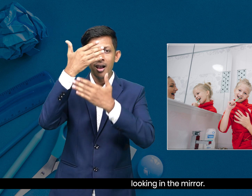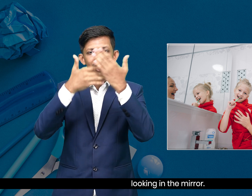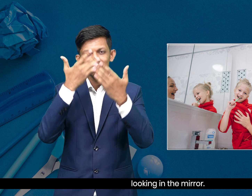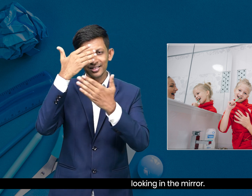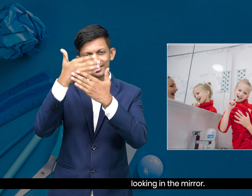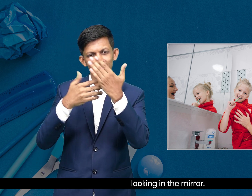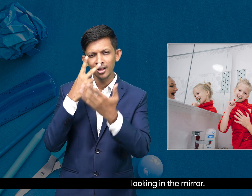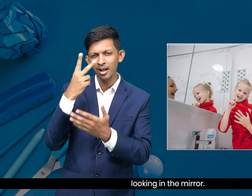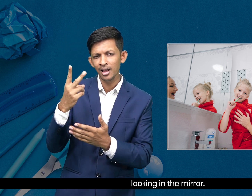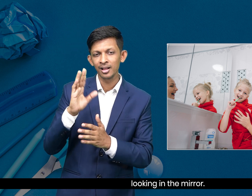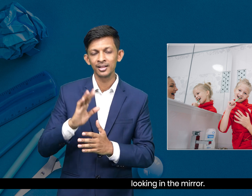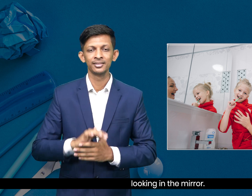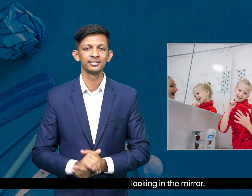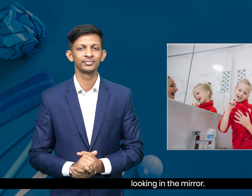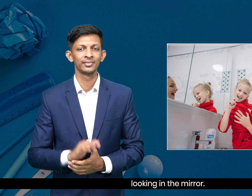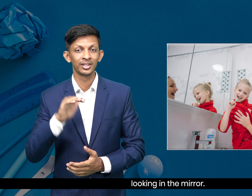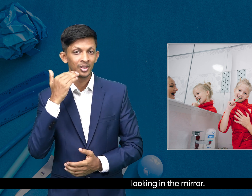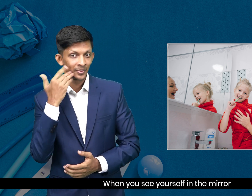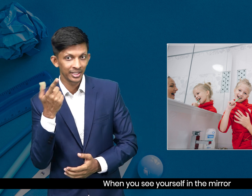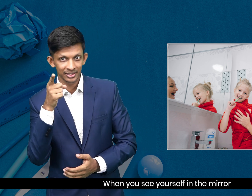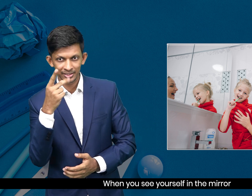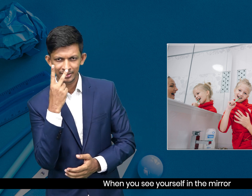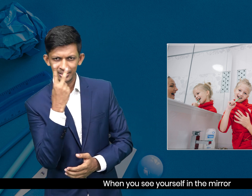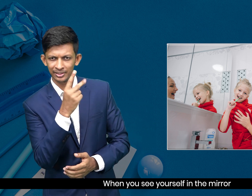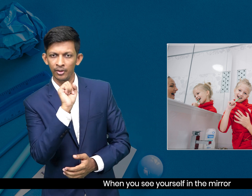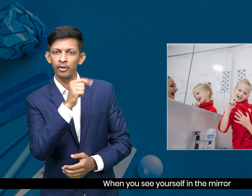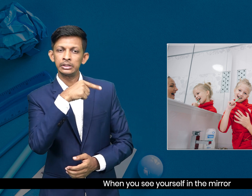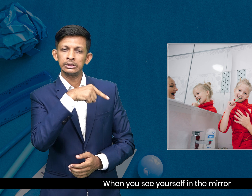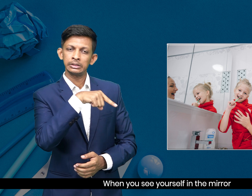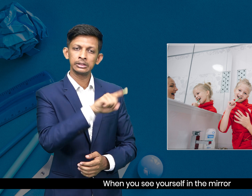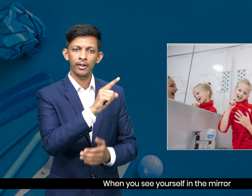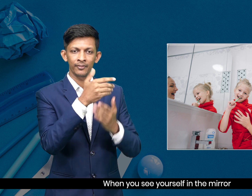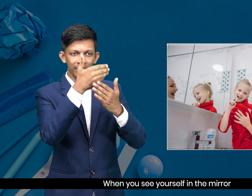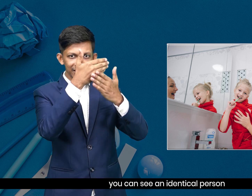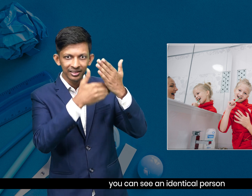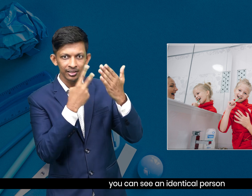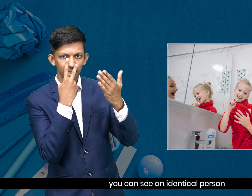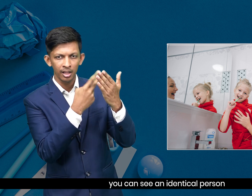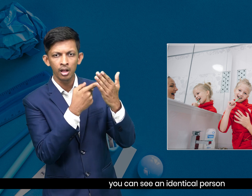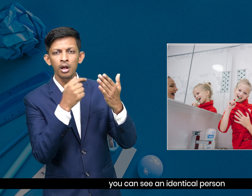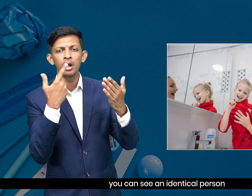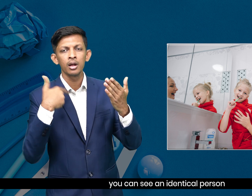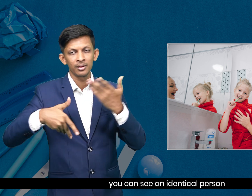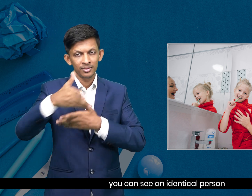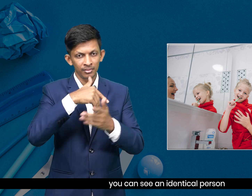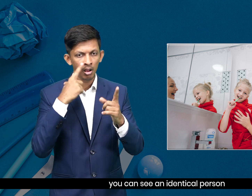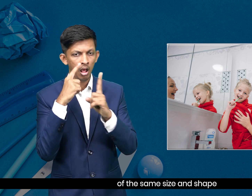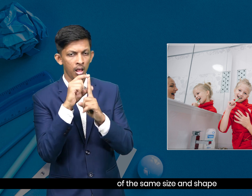When you see yourself in the mirror, you can see an identical person of the